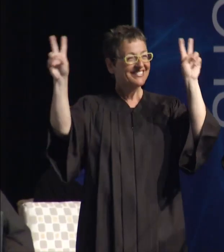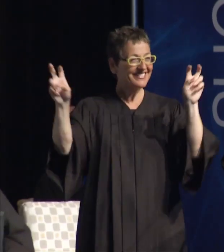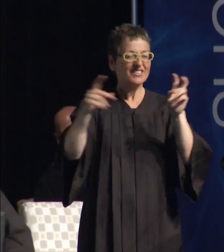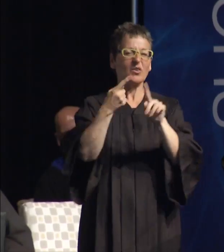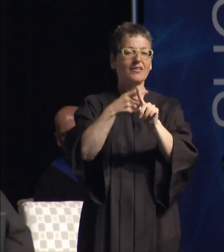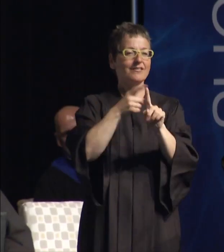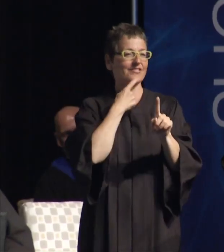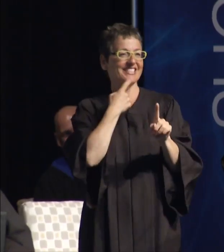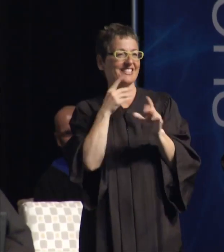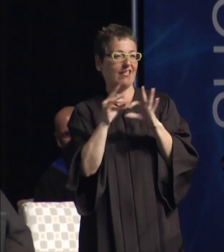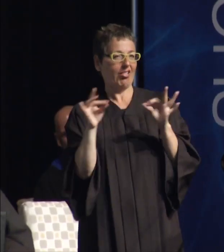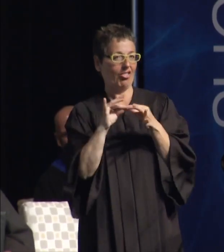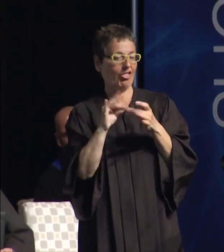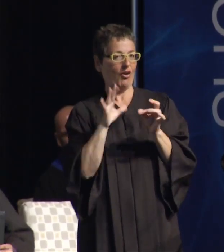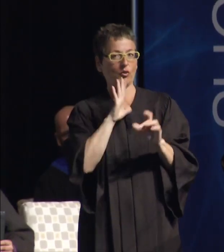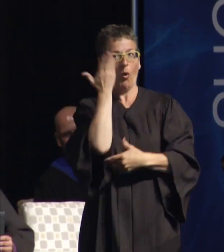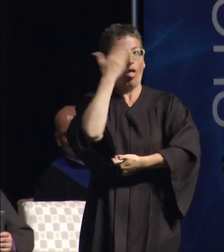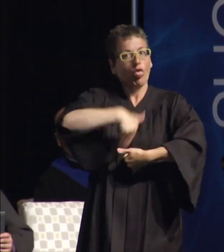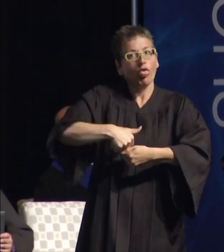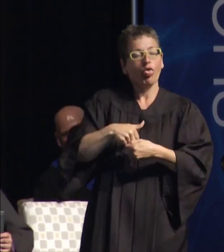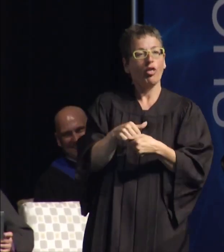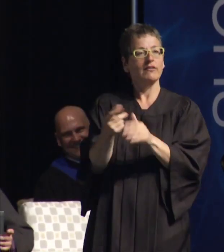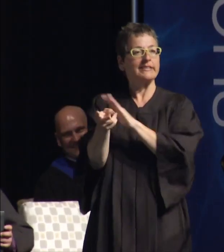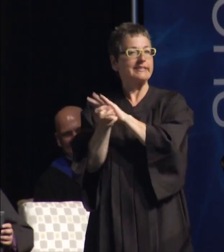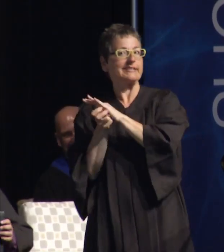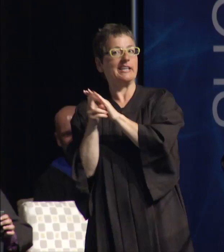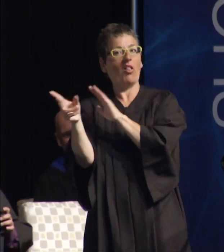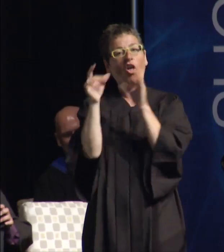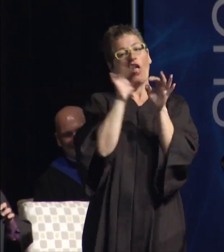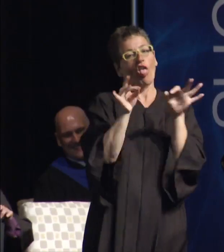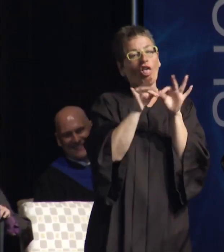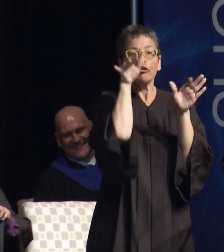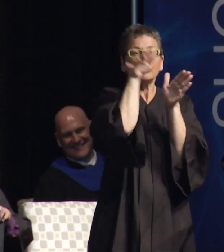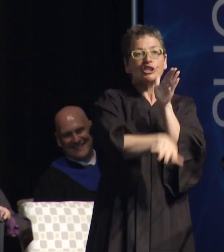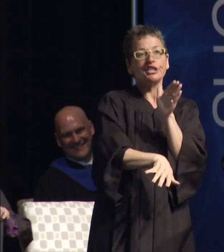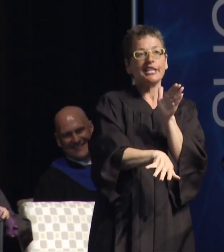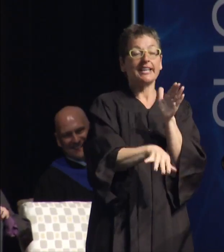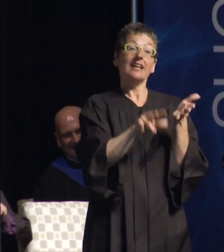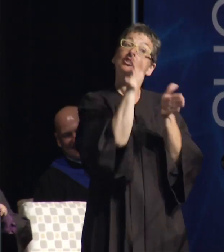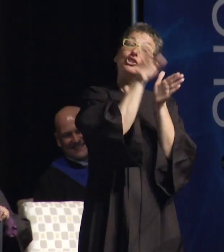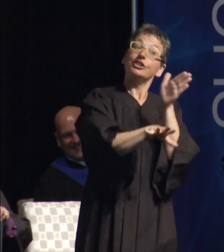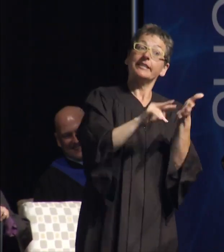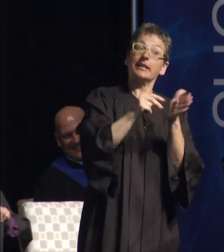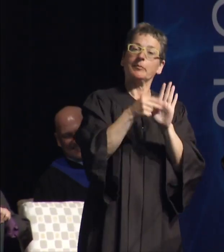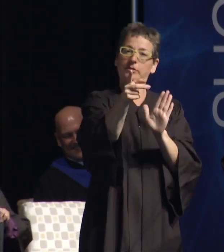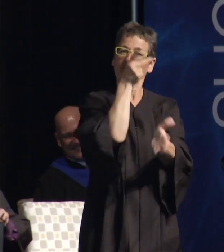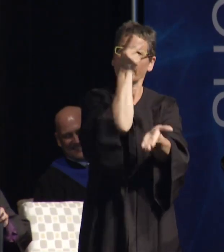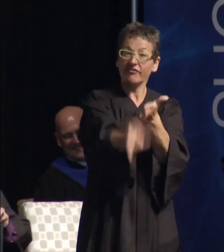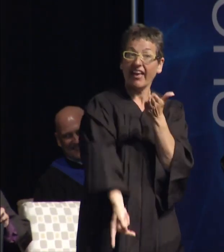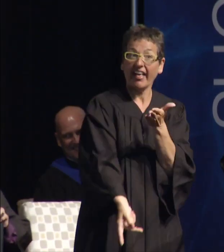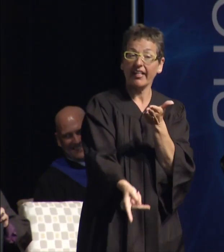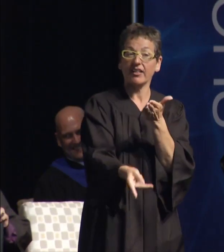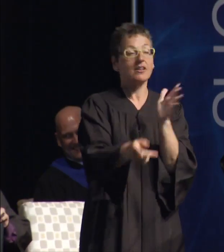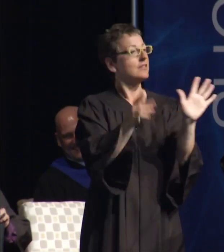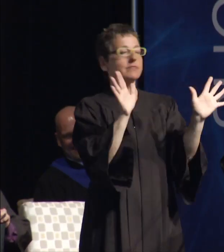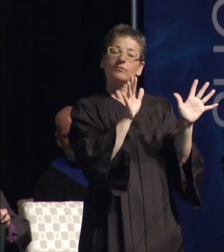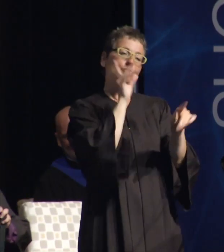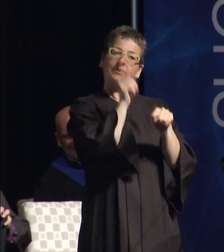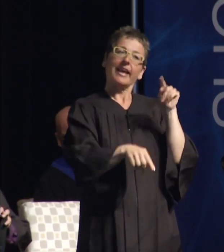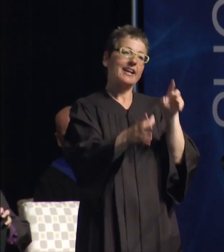Otherwise, it's called plagiarism, which is fancy talk for cheating, which means you fail. Do not pass go, do not collect your